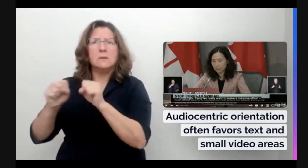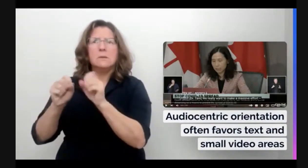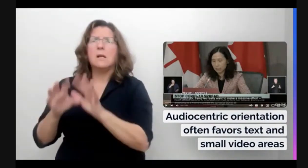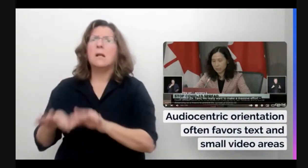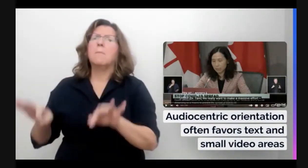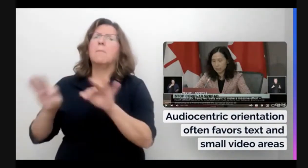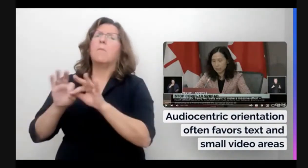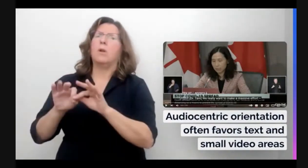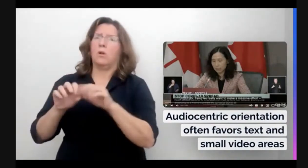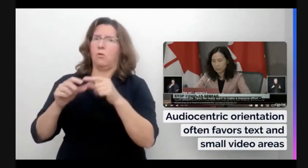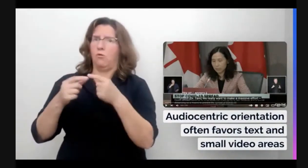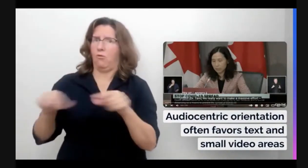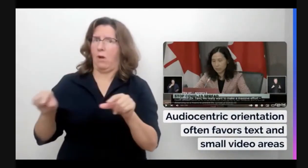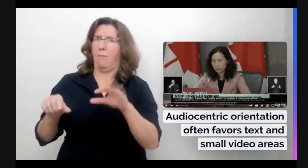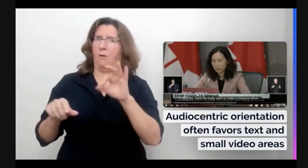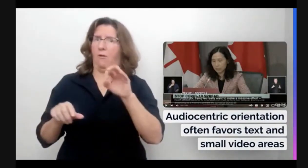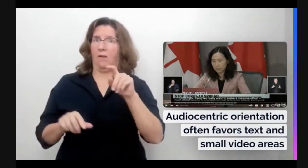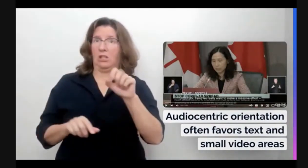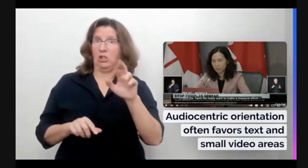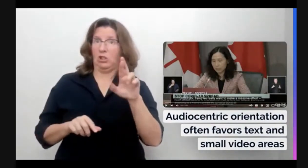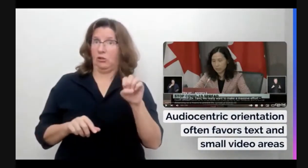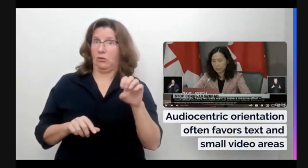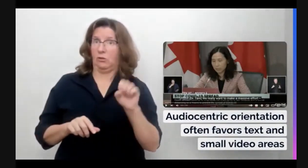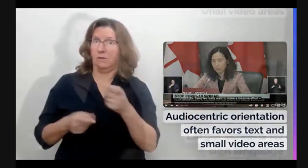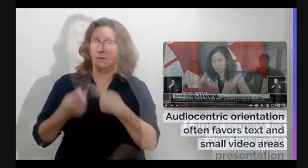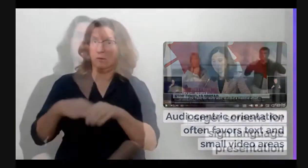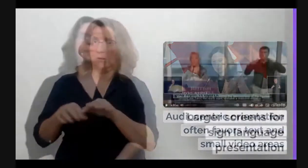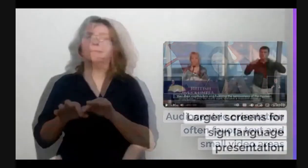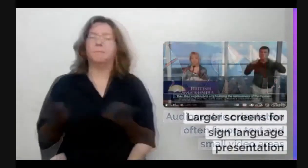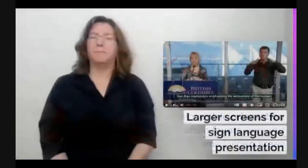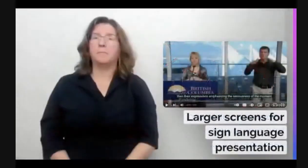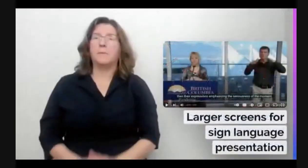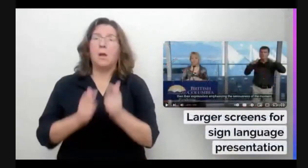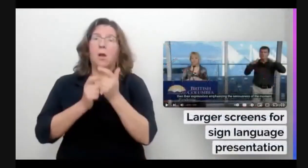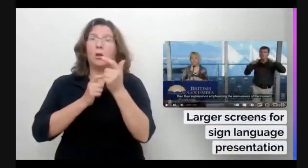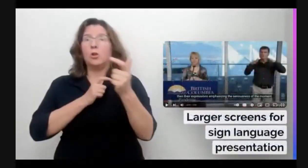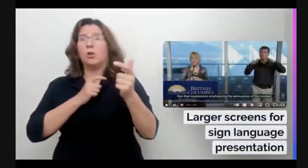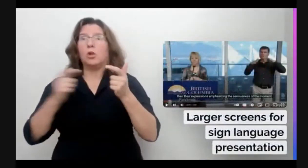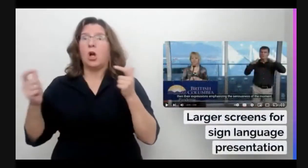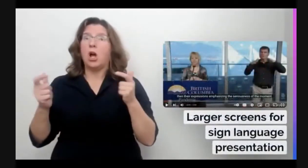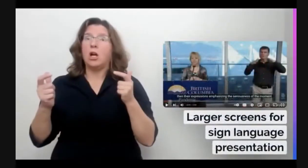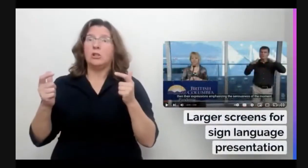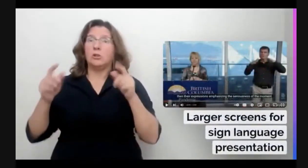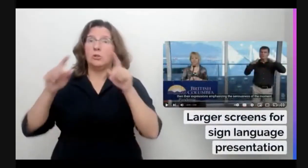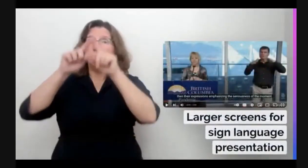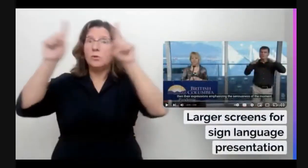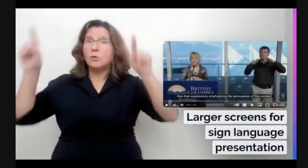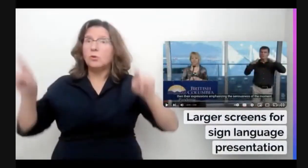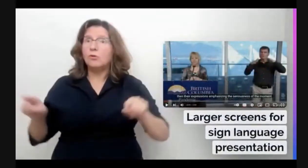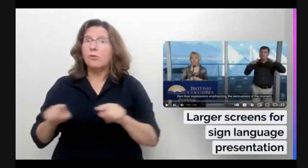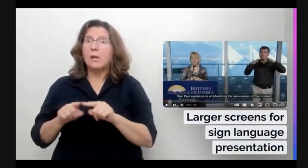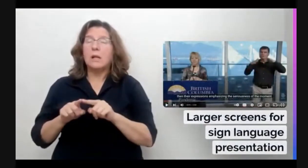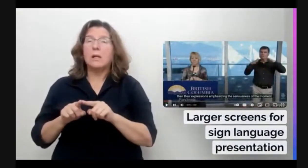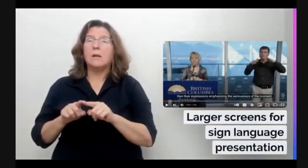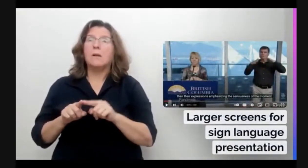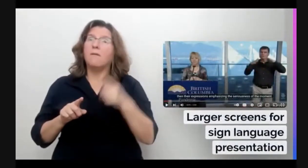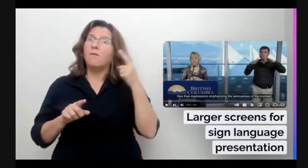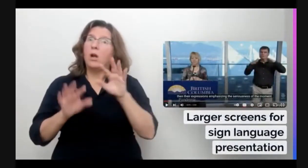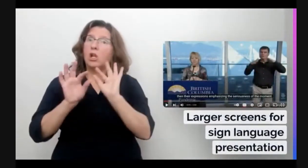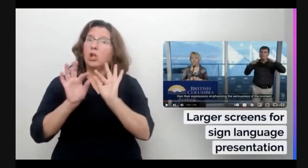necessary to understand the message. An improvement to level